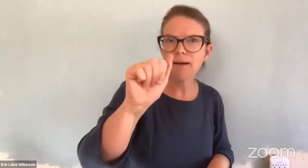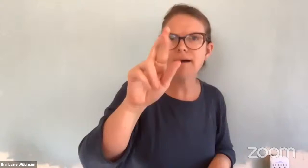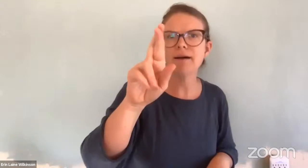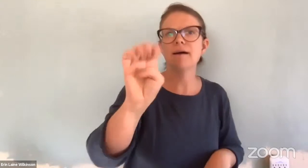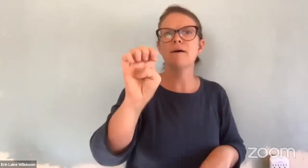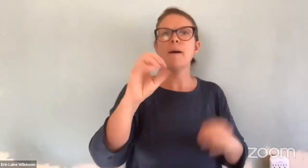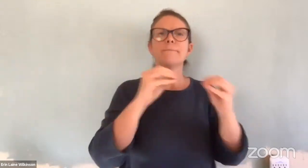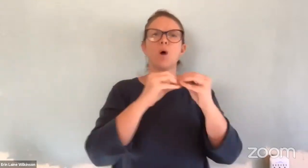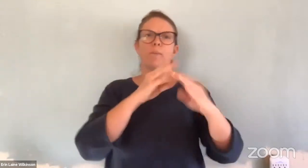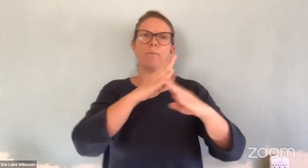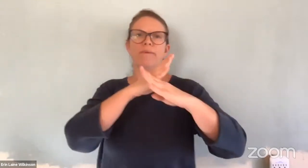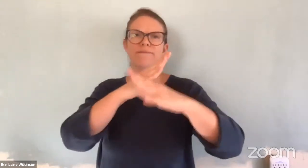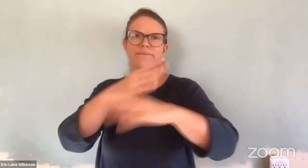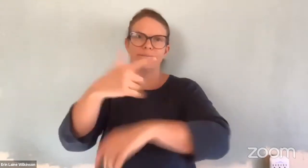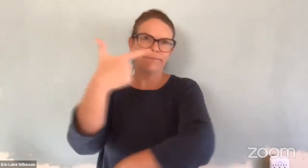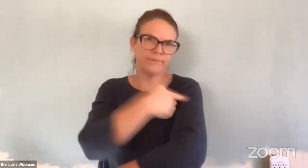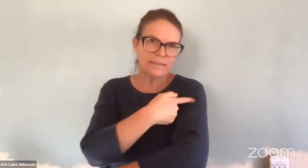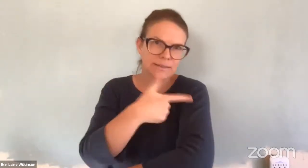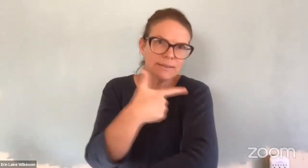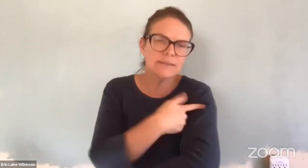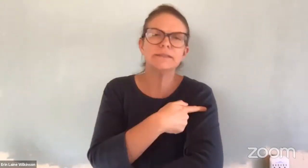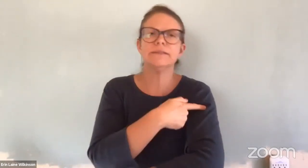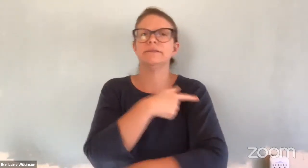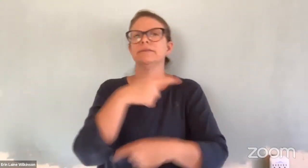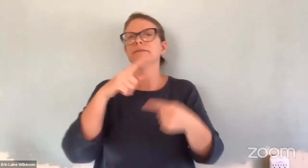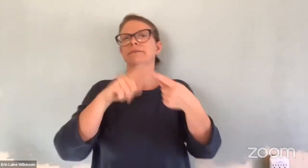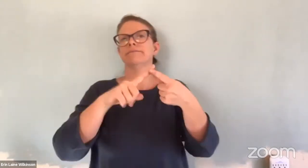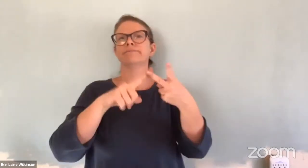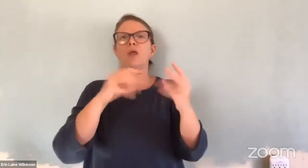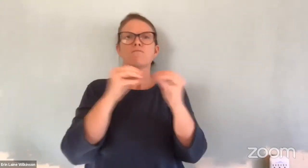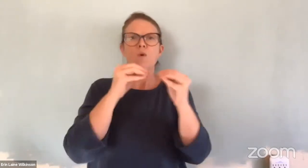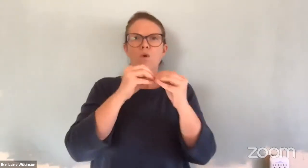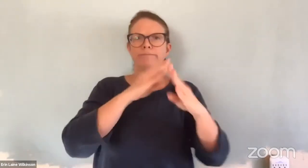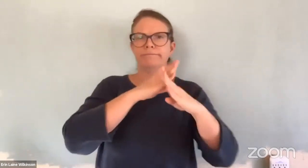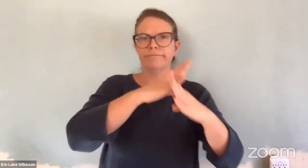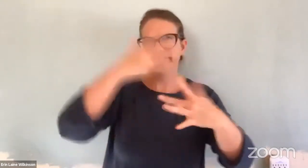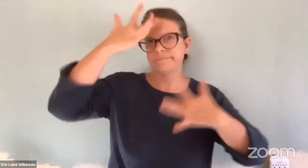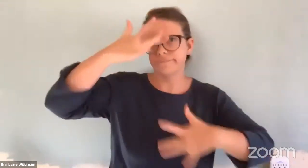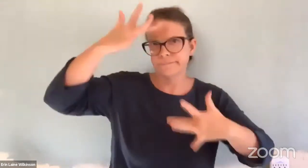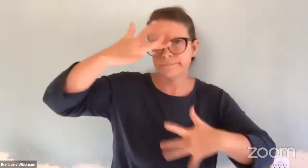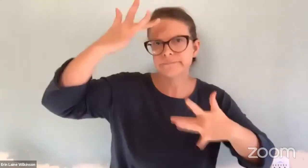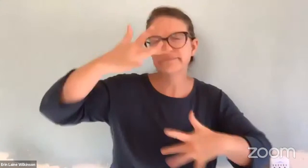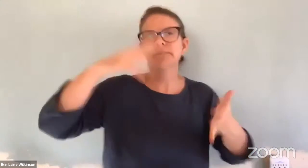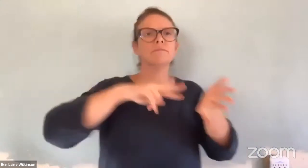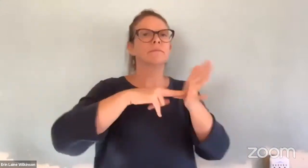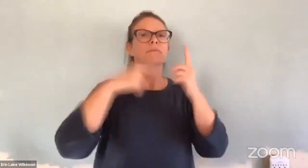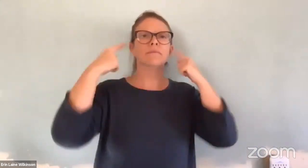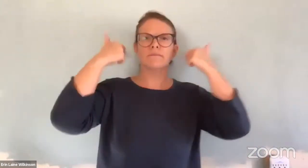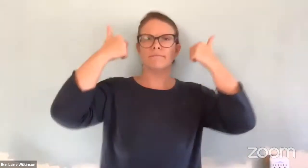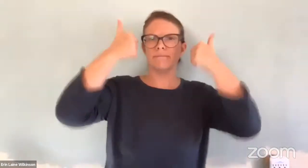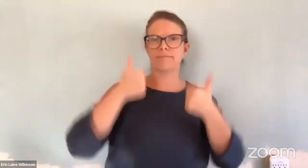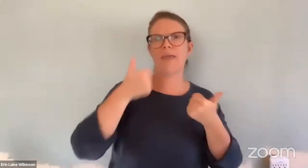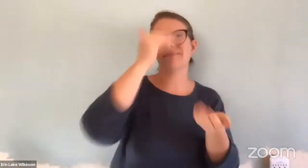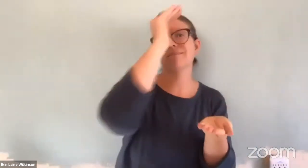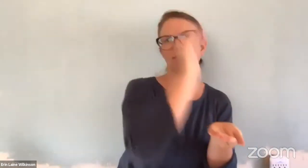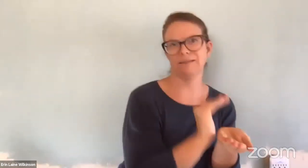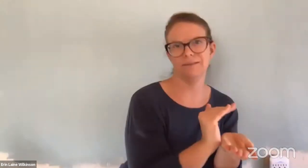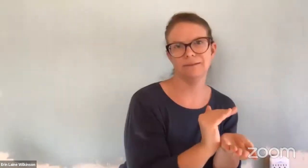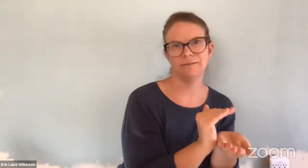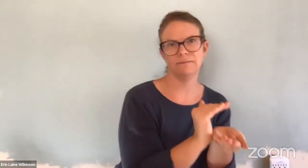0.1%. You know, there's perhaps healthcare, vaccines, various things in the larger community that can